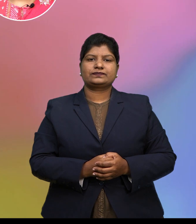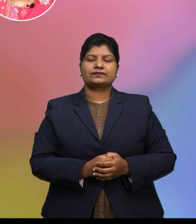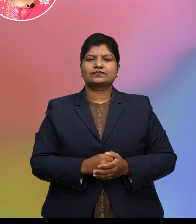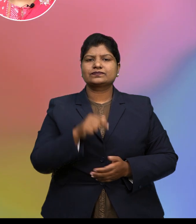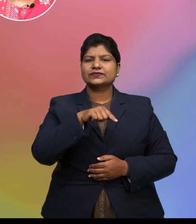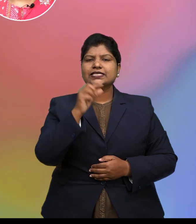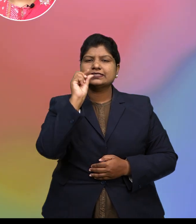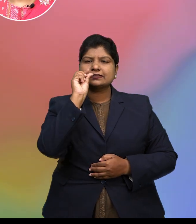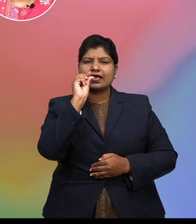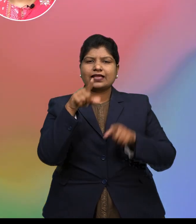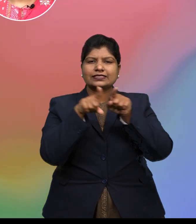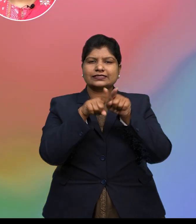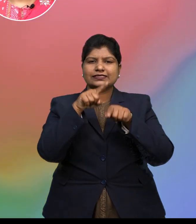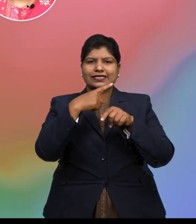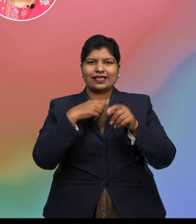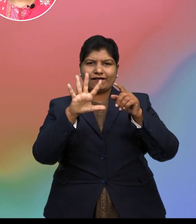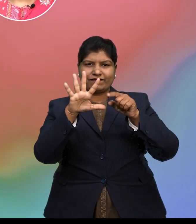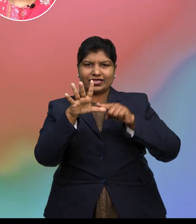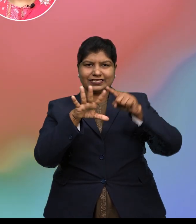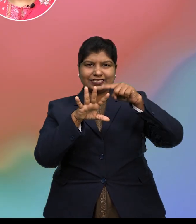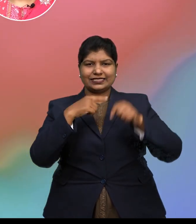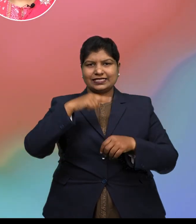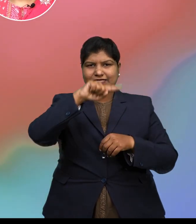tiny finger-like projections